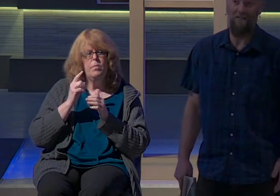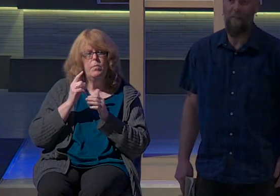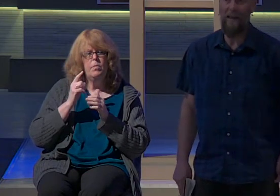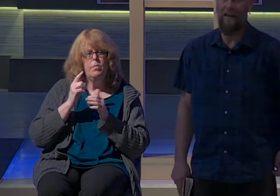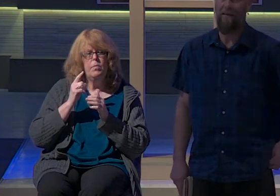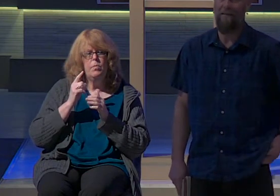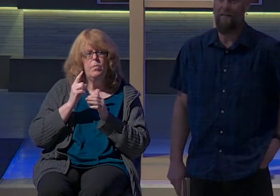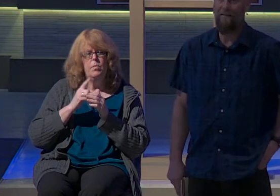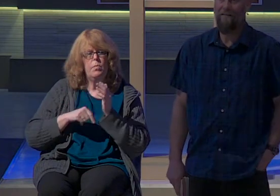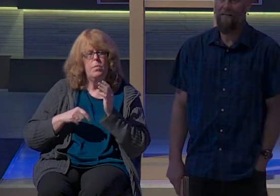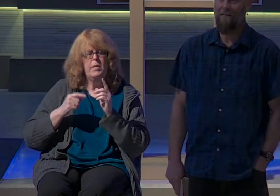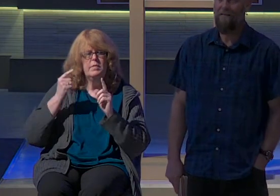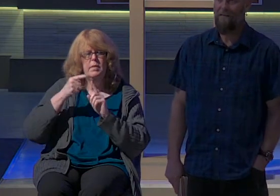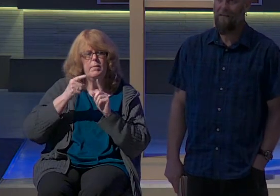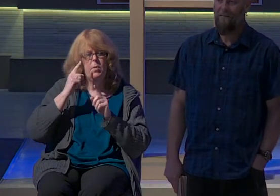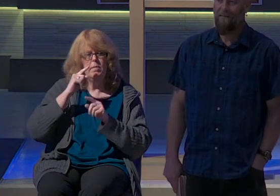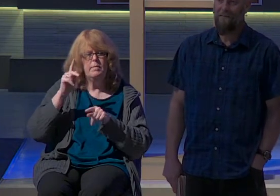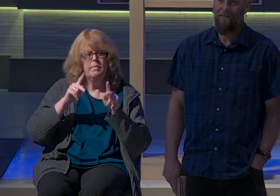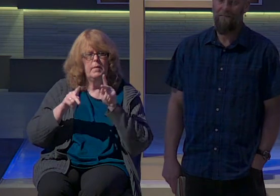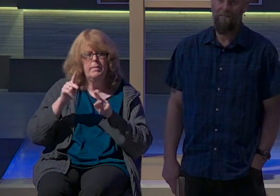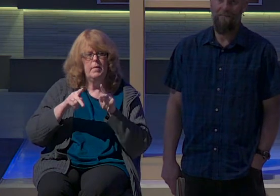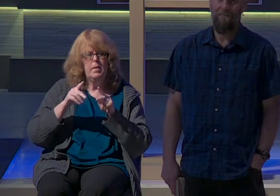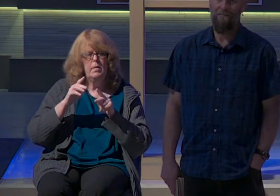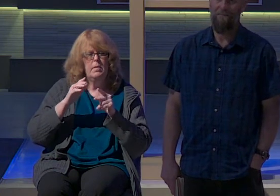end of man?